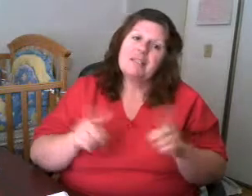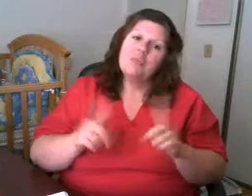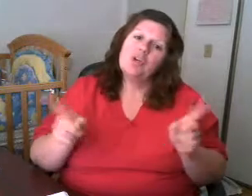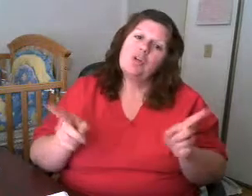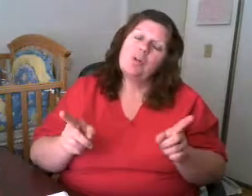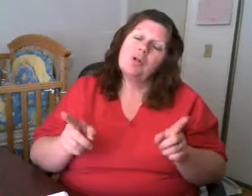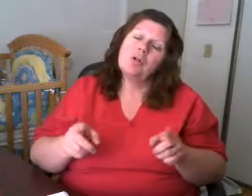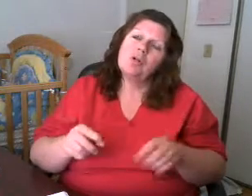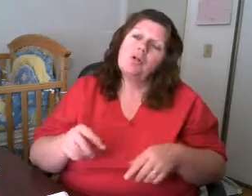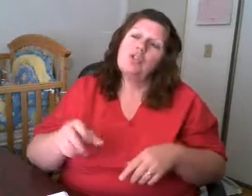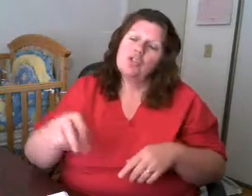uh,